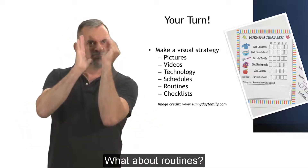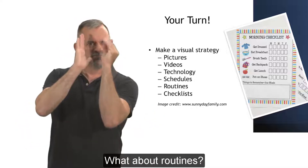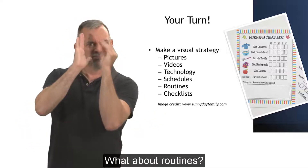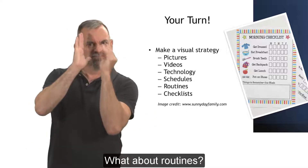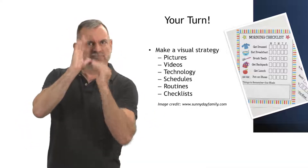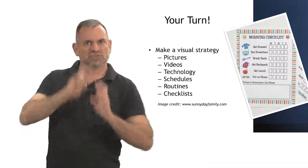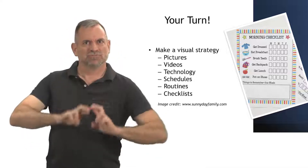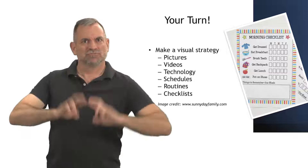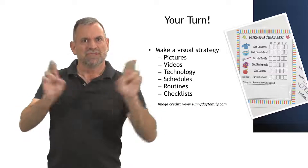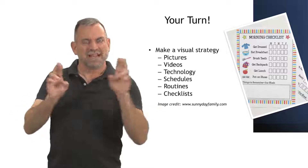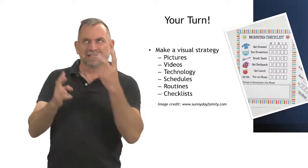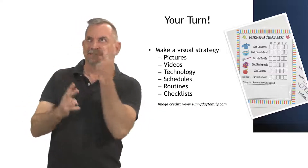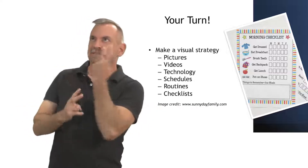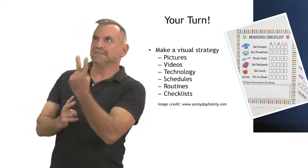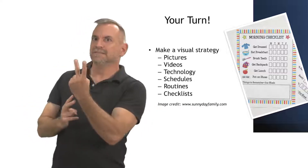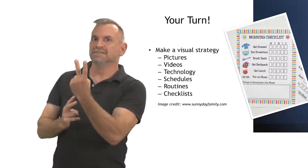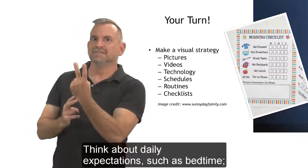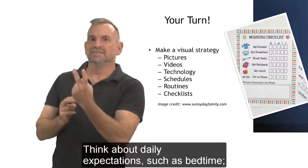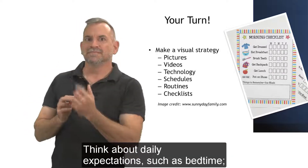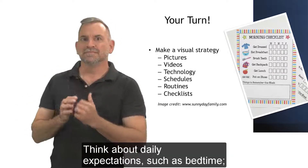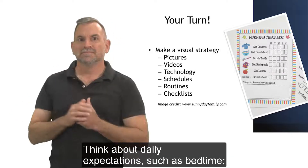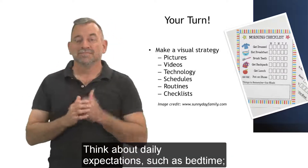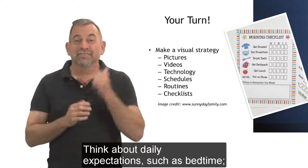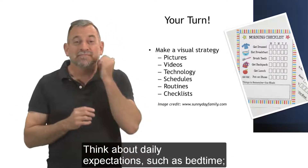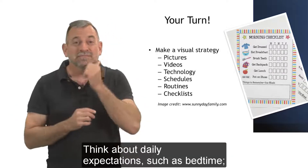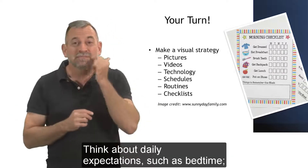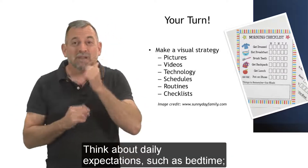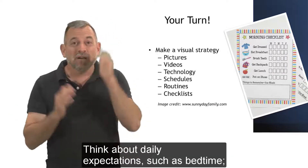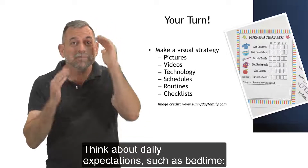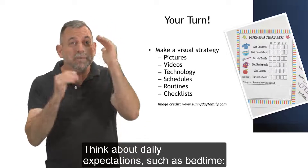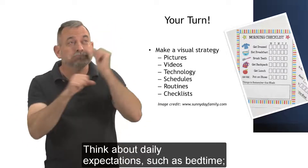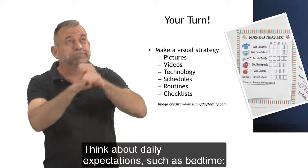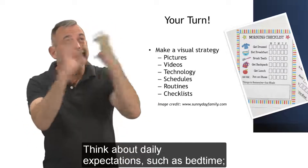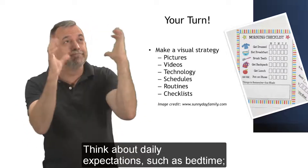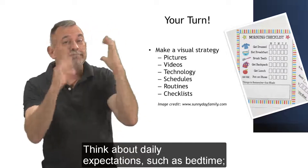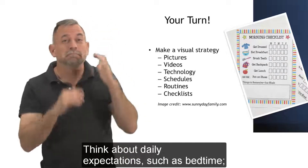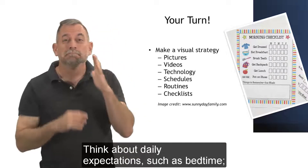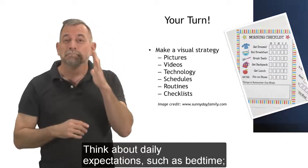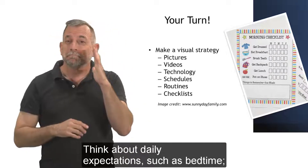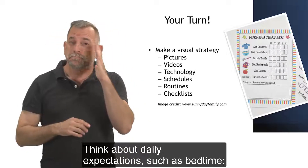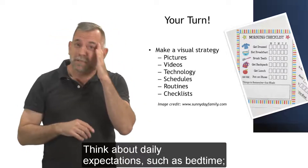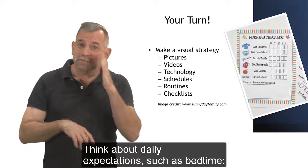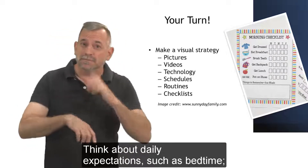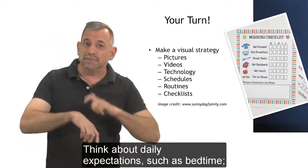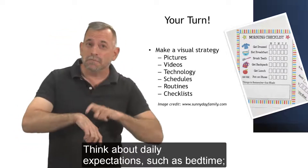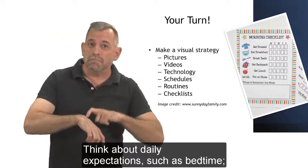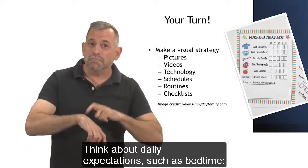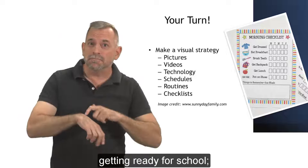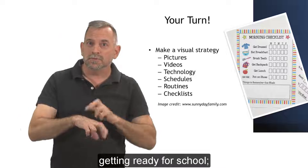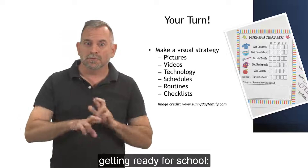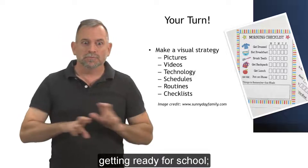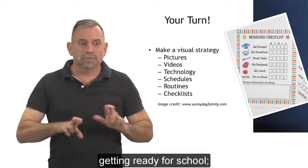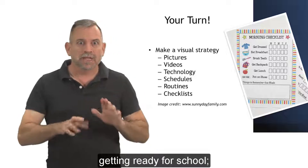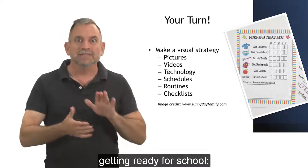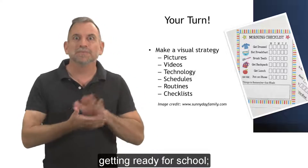routines? Think about daily expectations such as bedtime, getting ready for